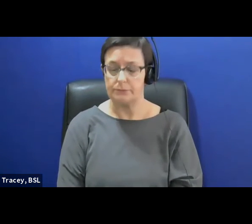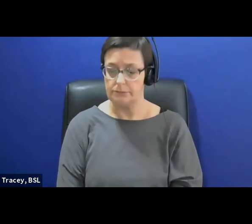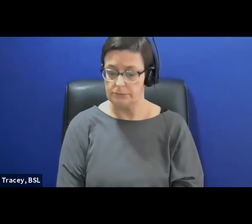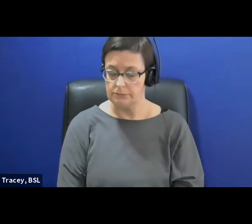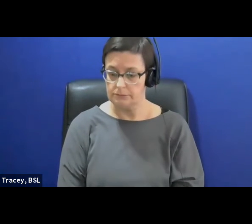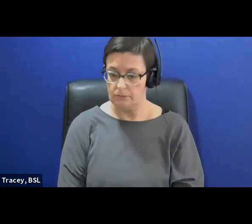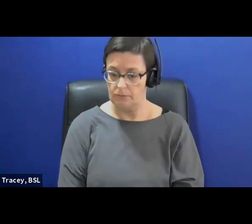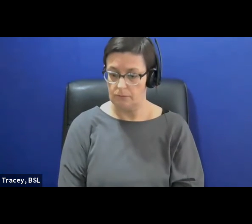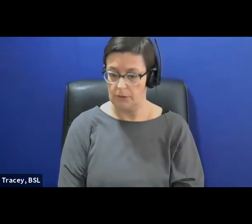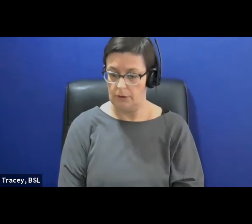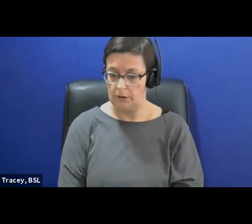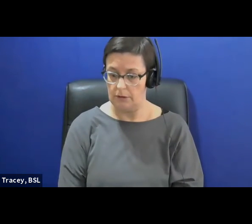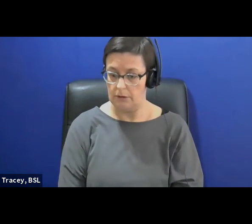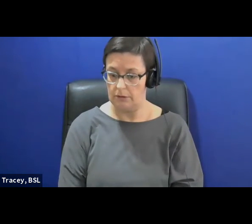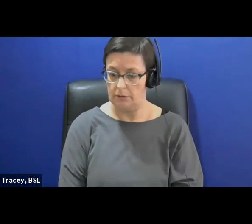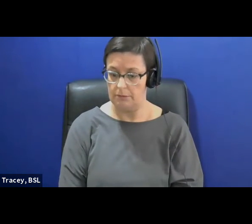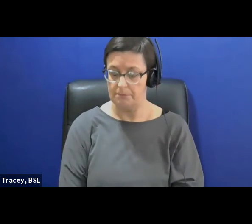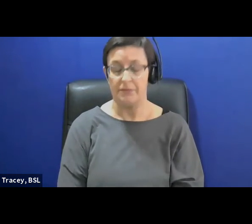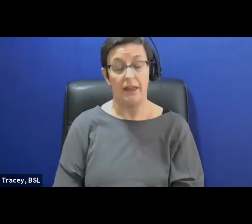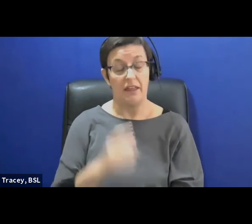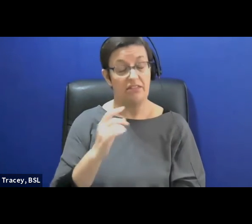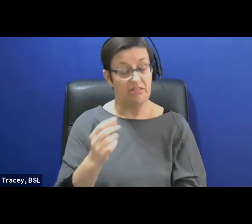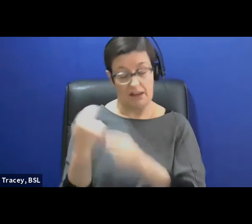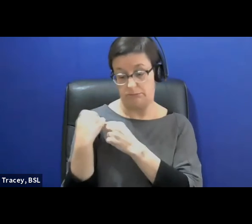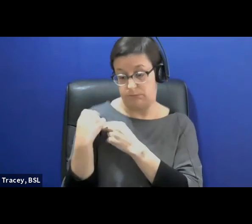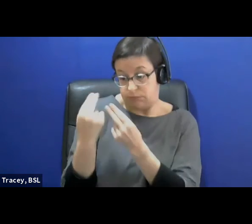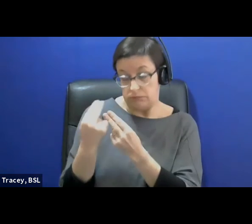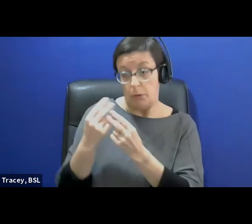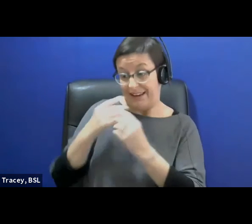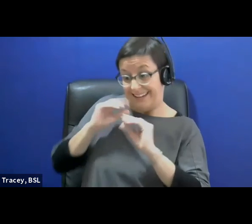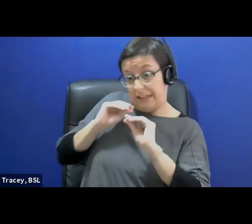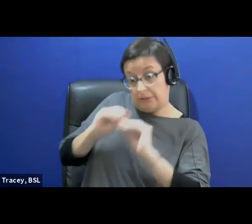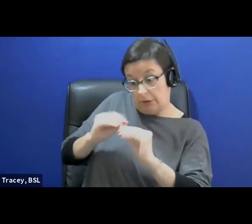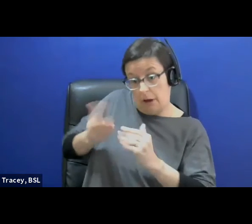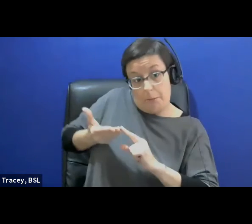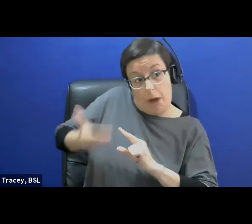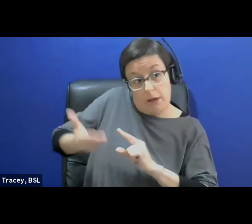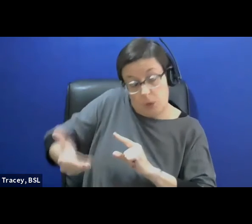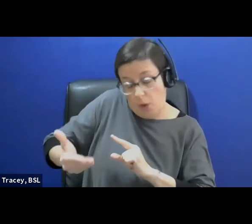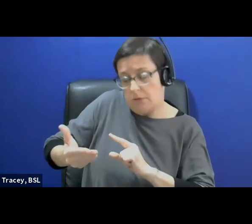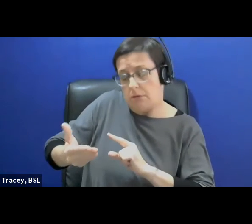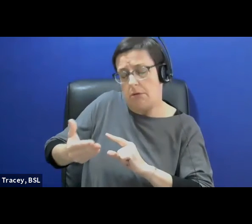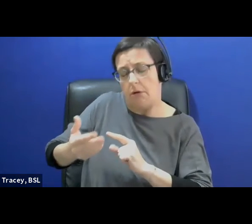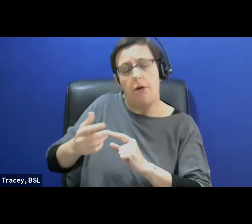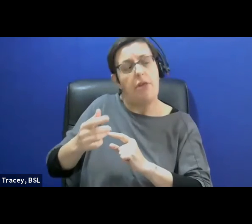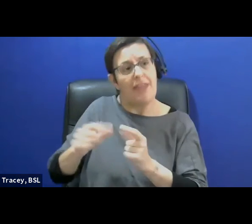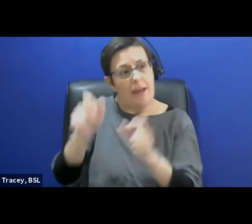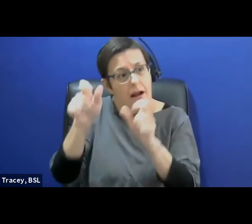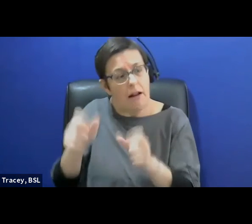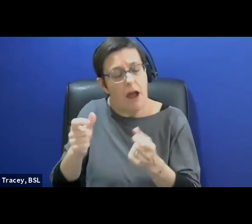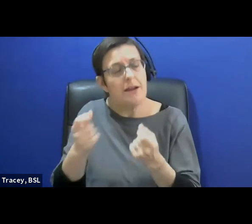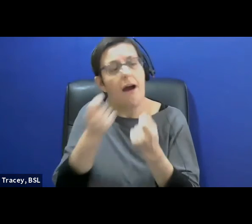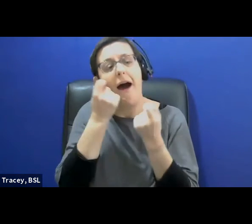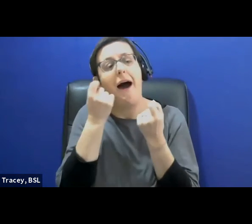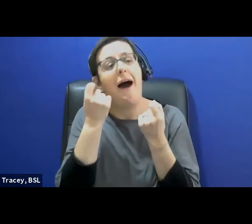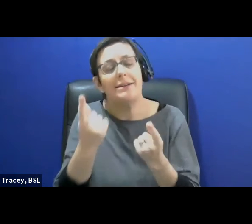owners, clients, that sort of thing, that they understand that it doesn't have to be expensive. I think there's